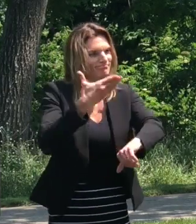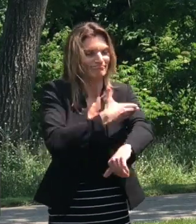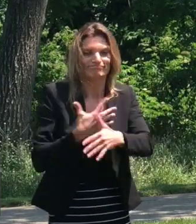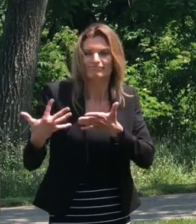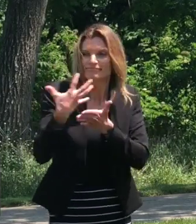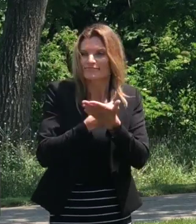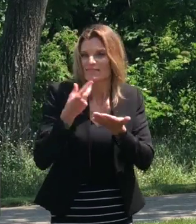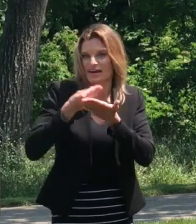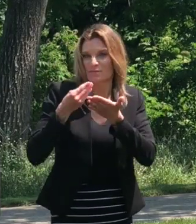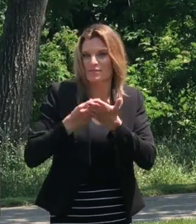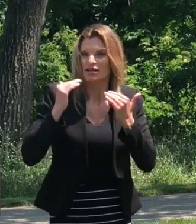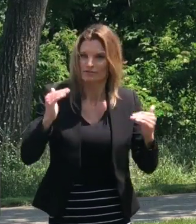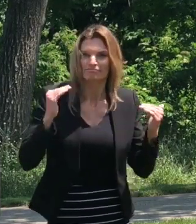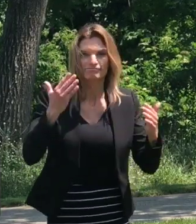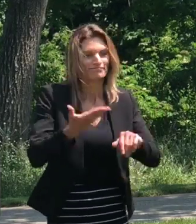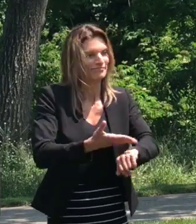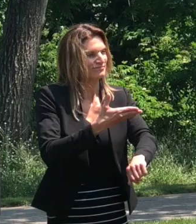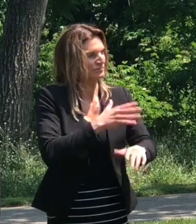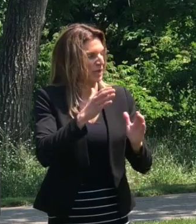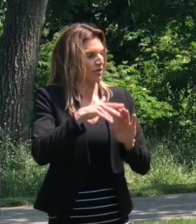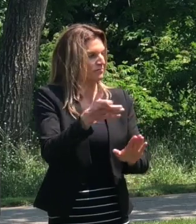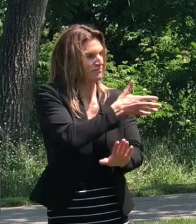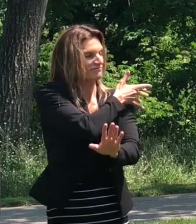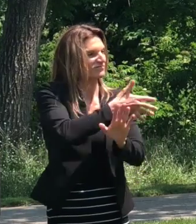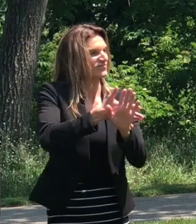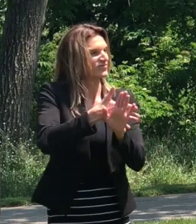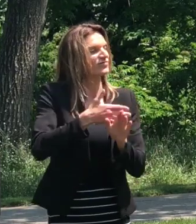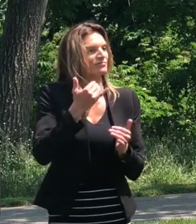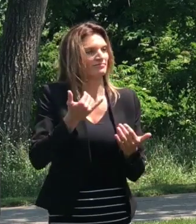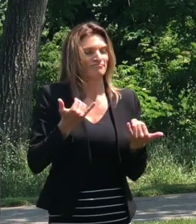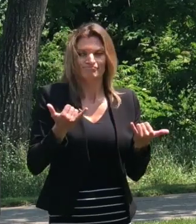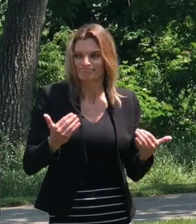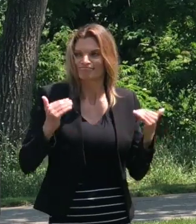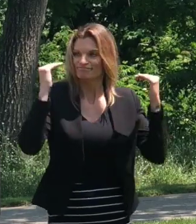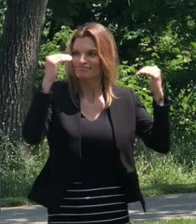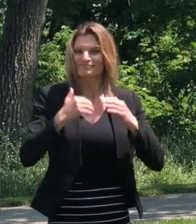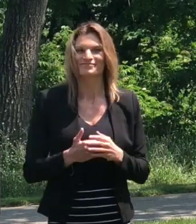economic rebound from what was a global setback for all.